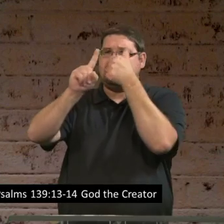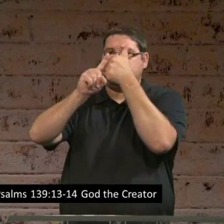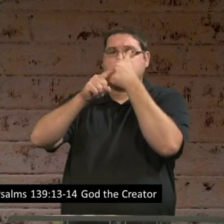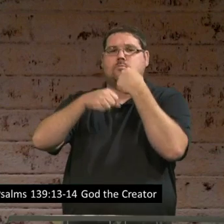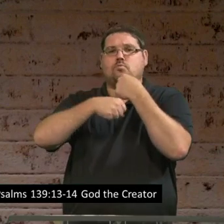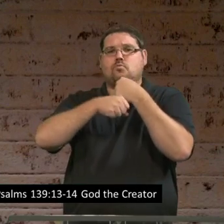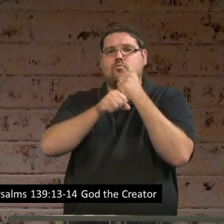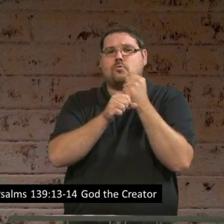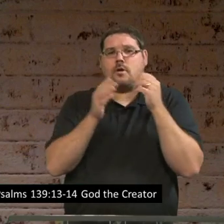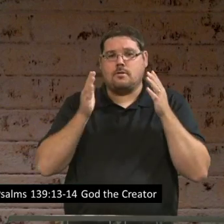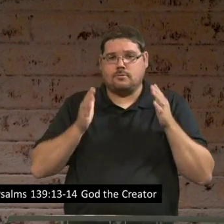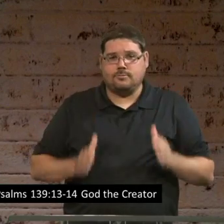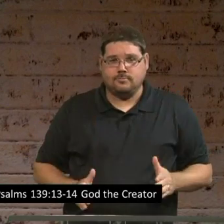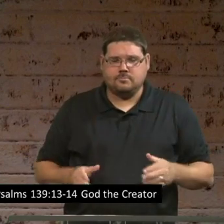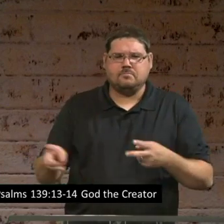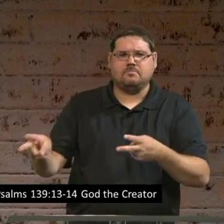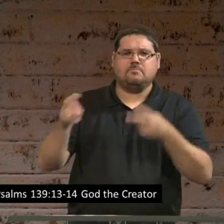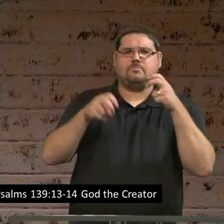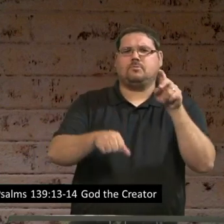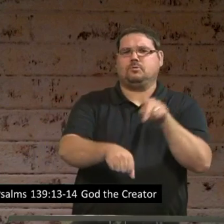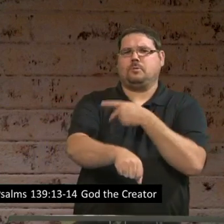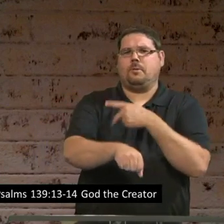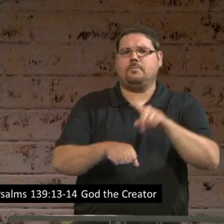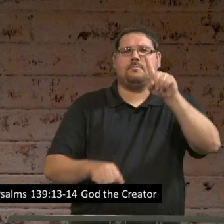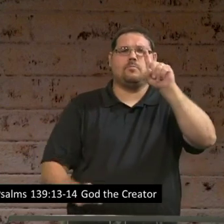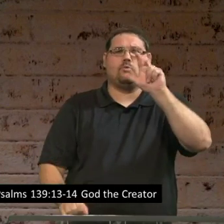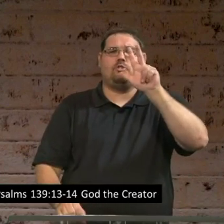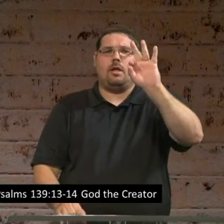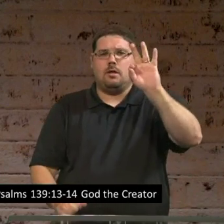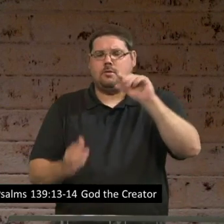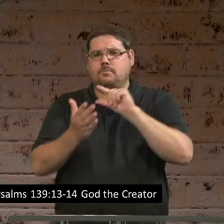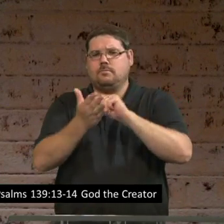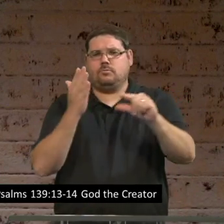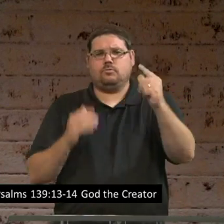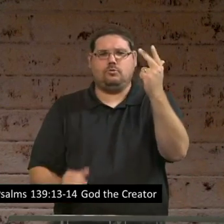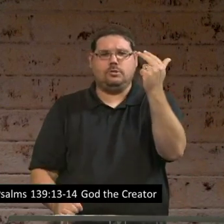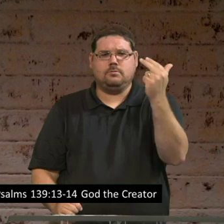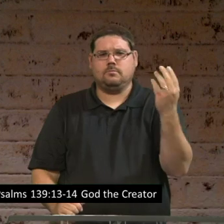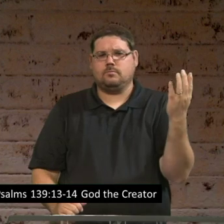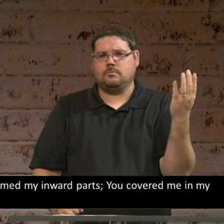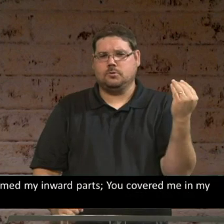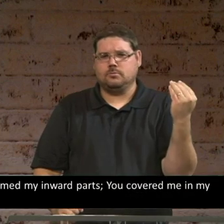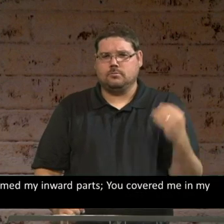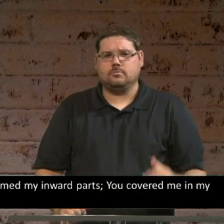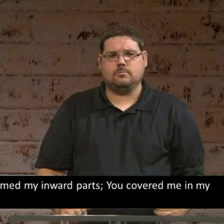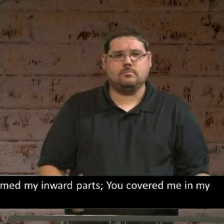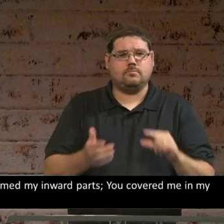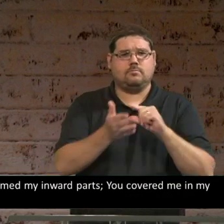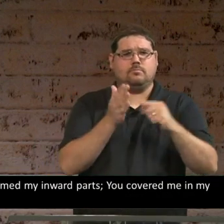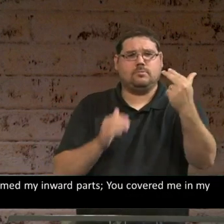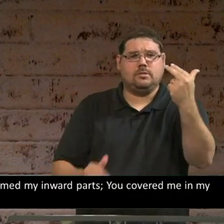Today we're talking about God is the Creator from Psalm chapter 139, verses 13 and